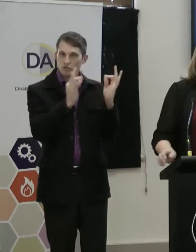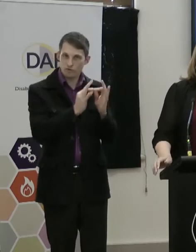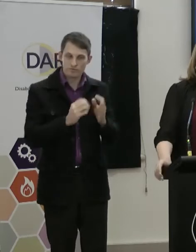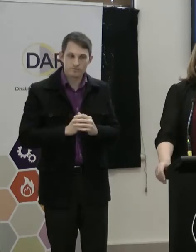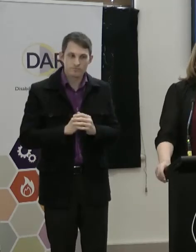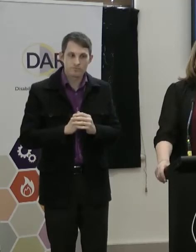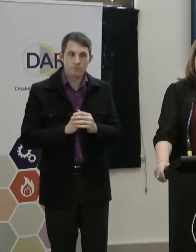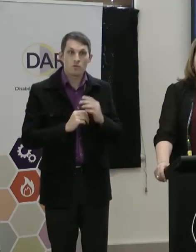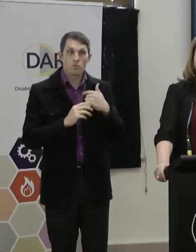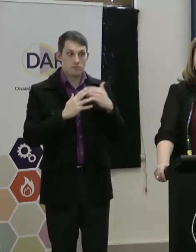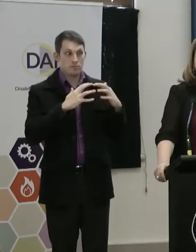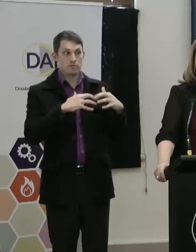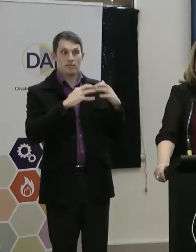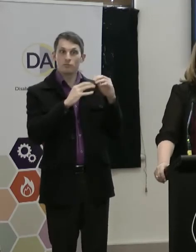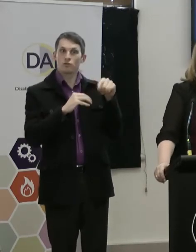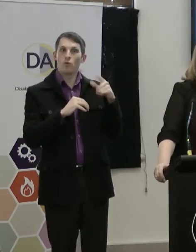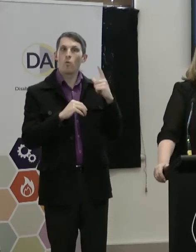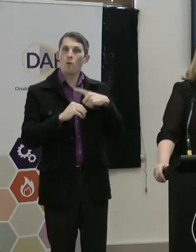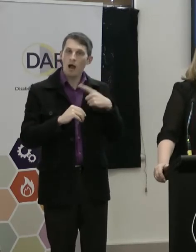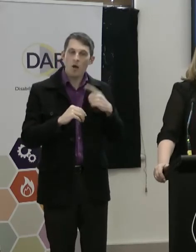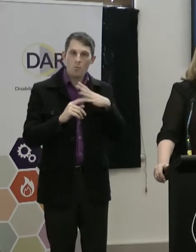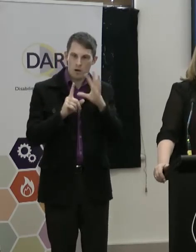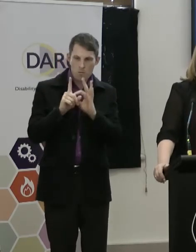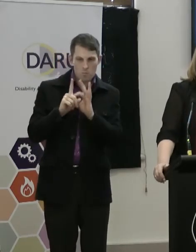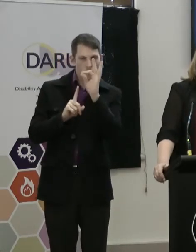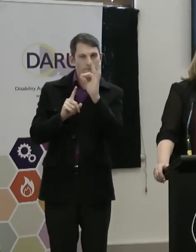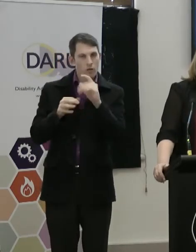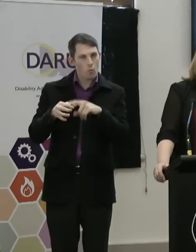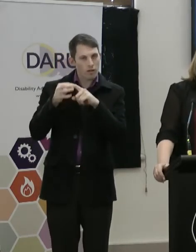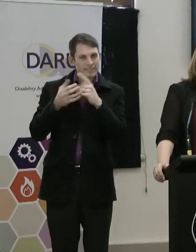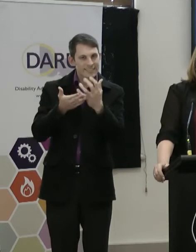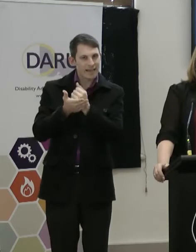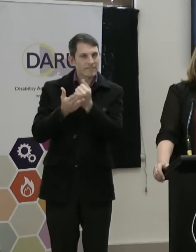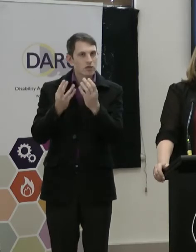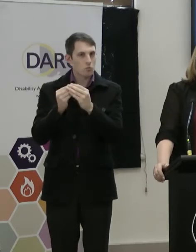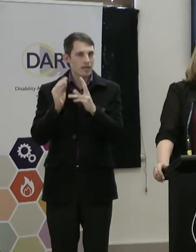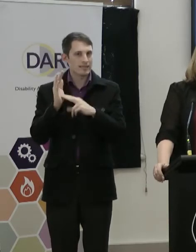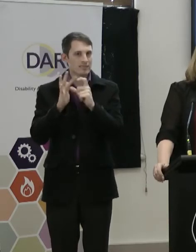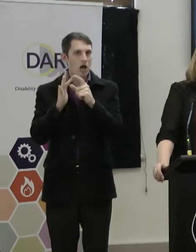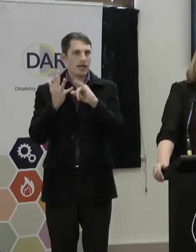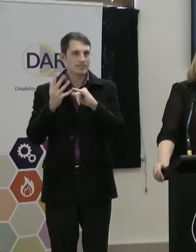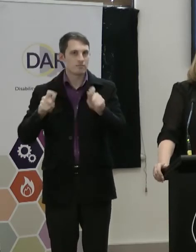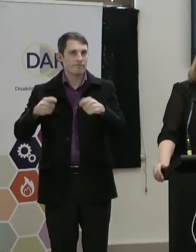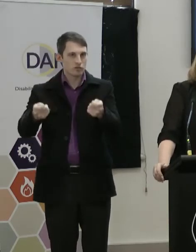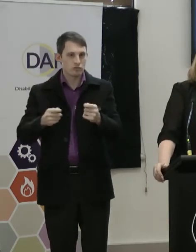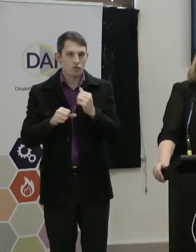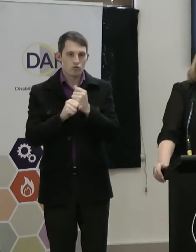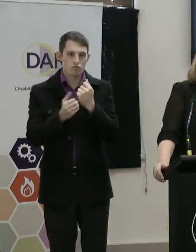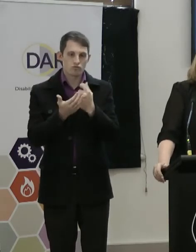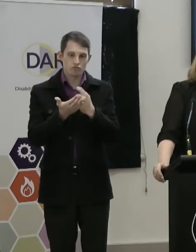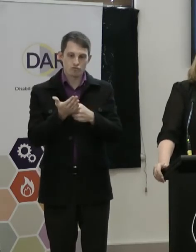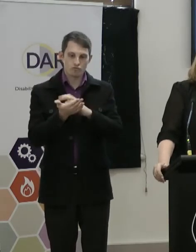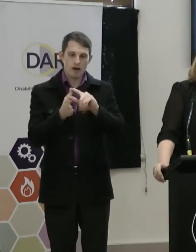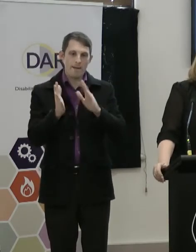being established was to improve the quality and safety of NDIS service delivery. Graham Head is our Commissioner. He's